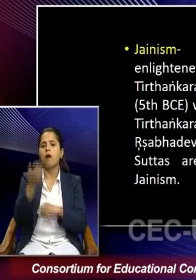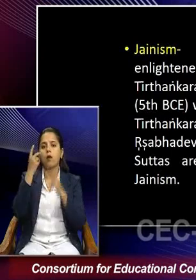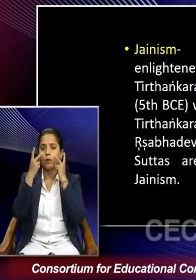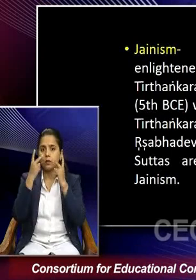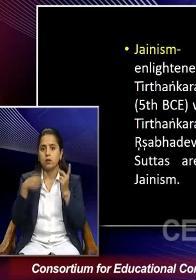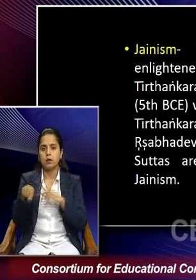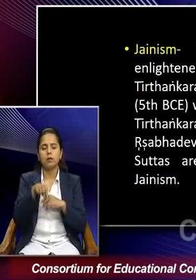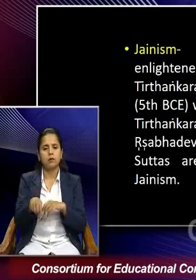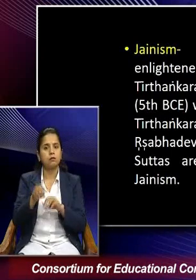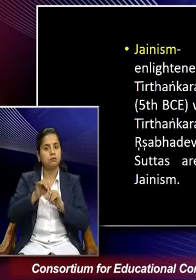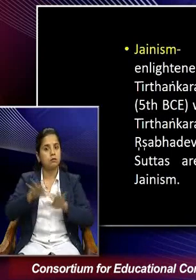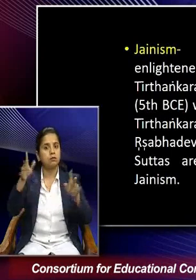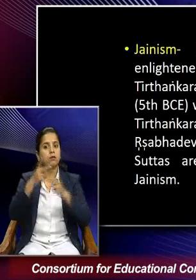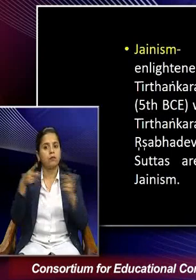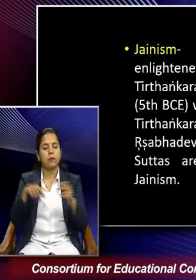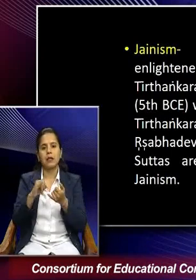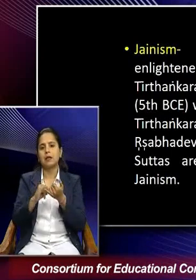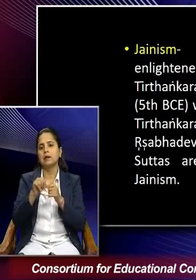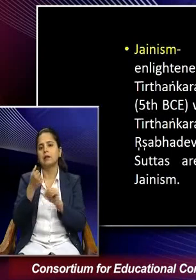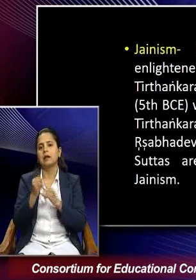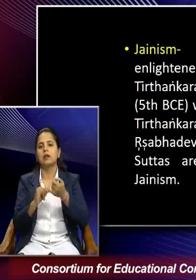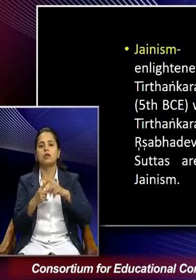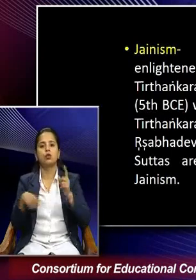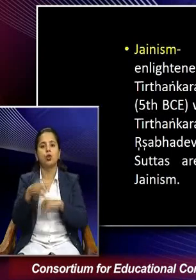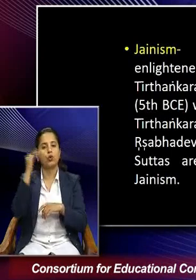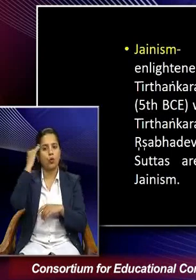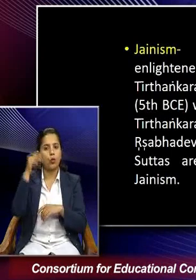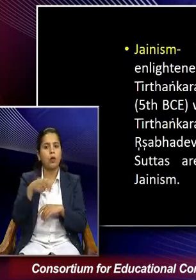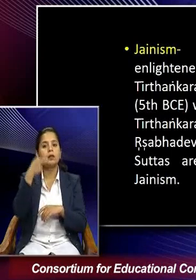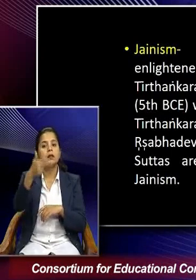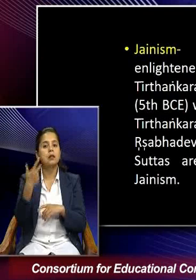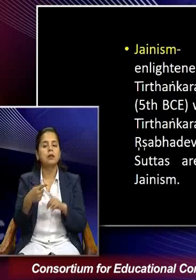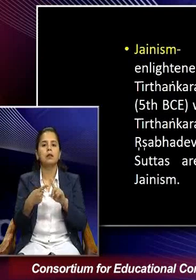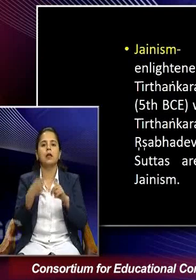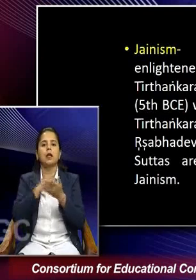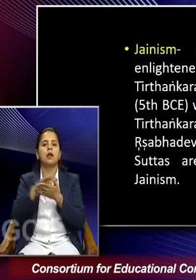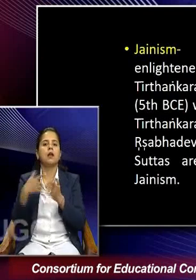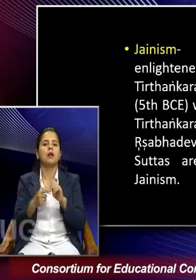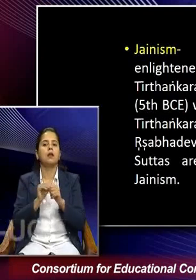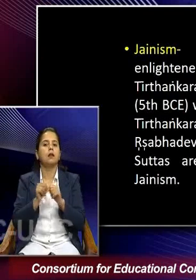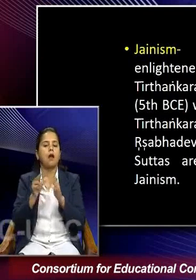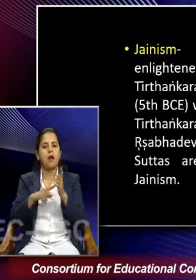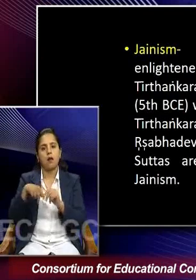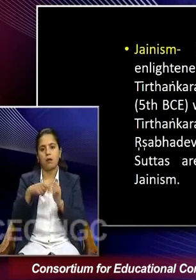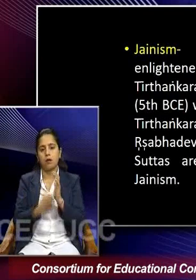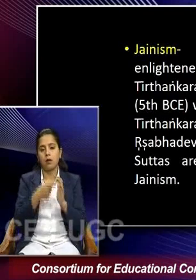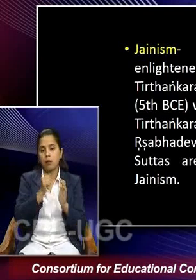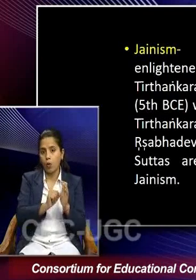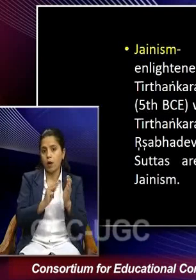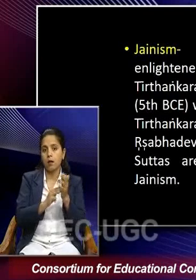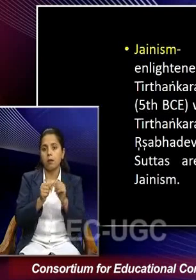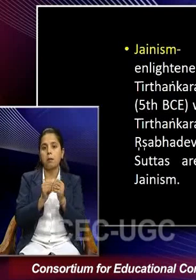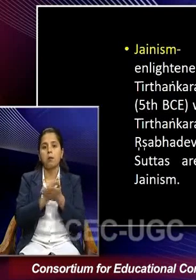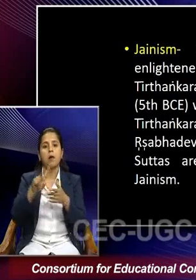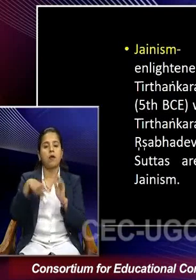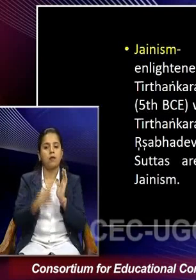the enlightened sages known as Tirthankars. Vardhaman Mahavir